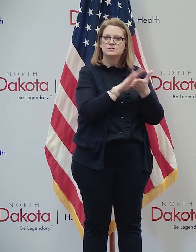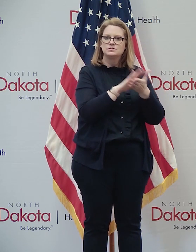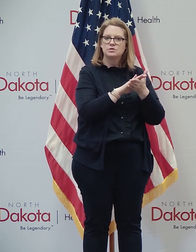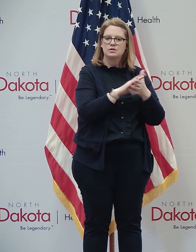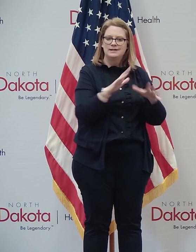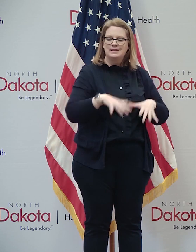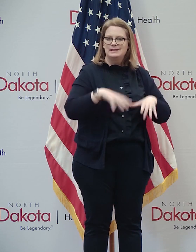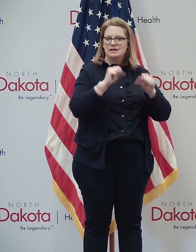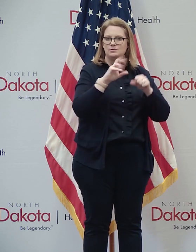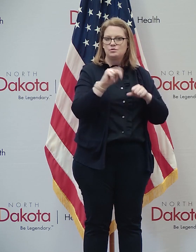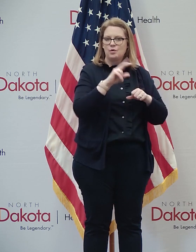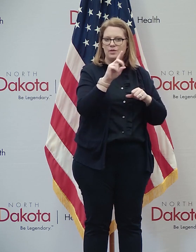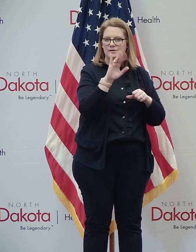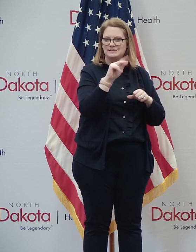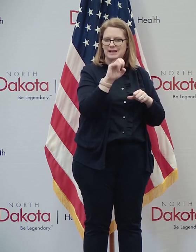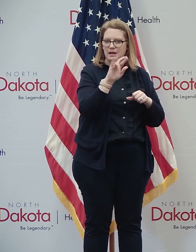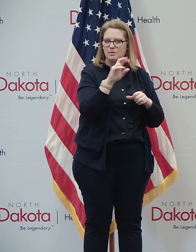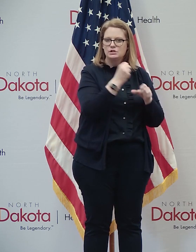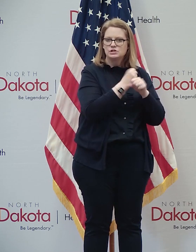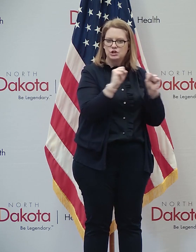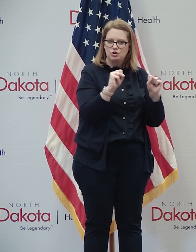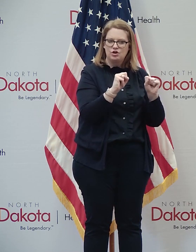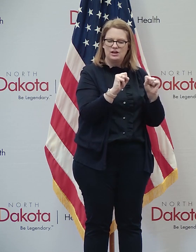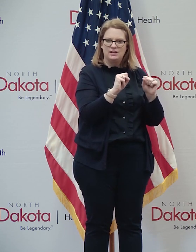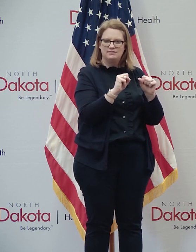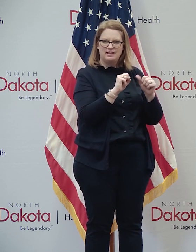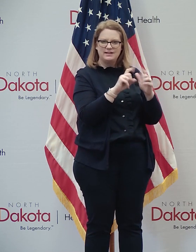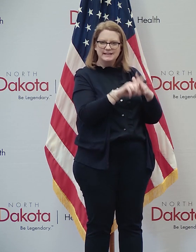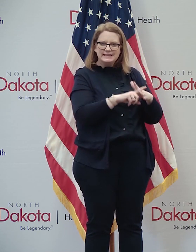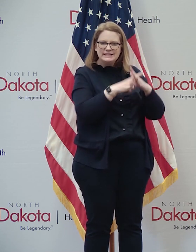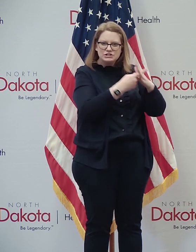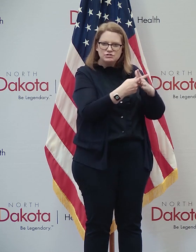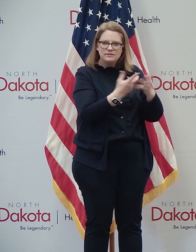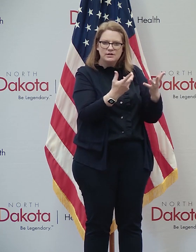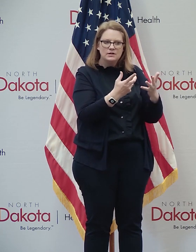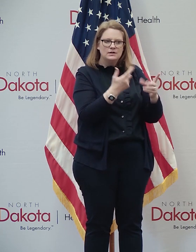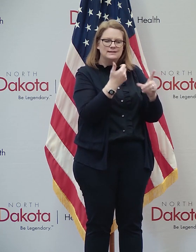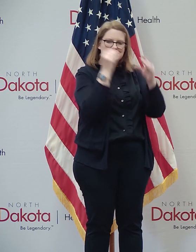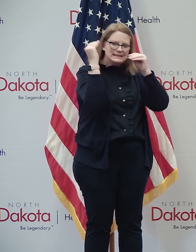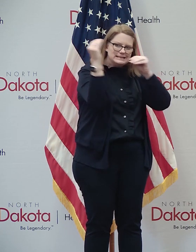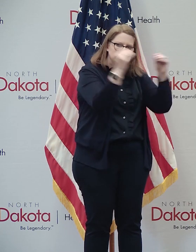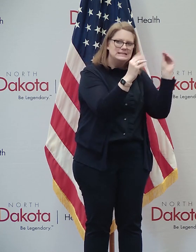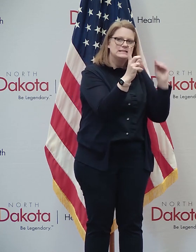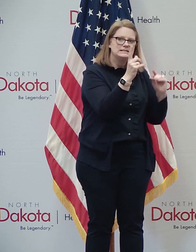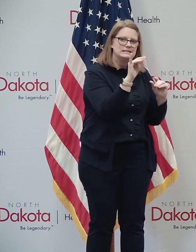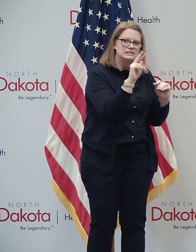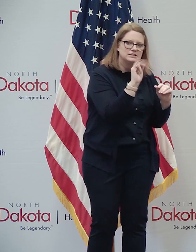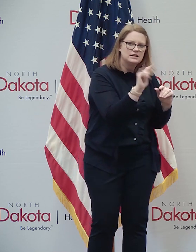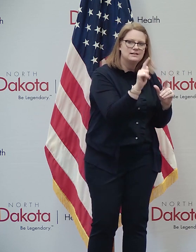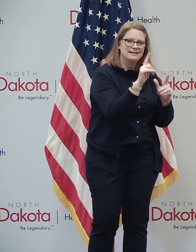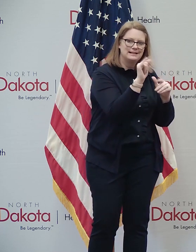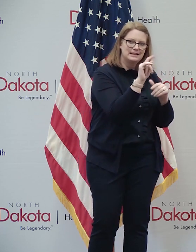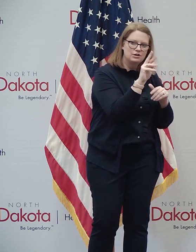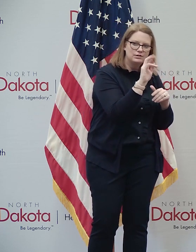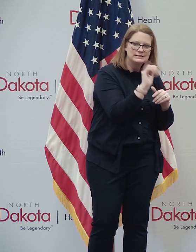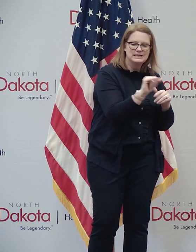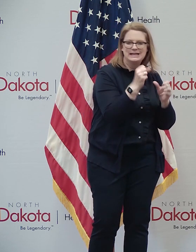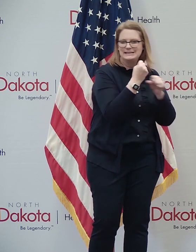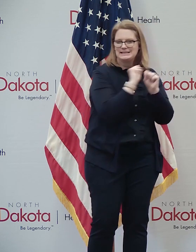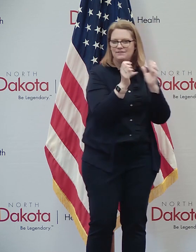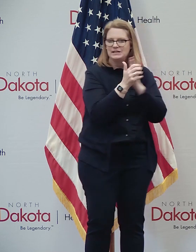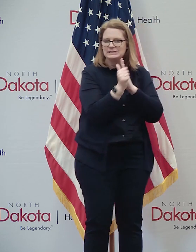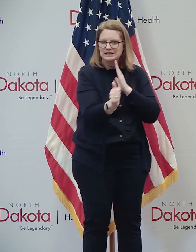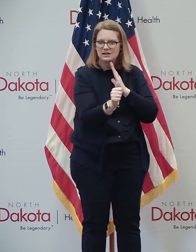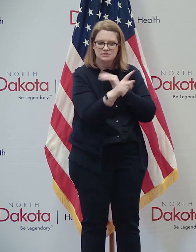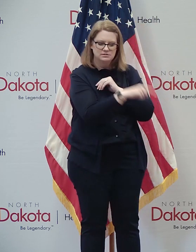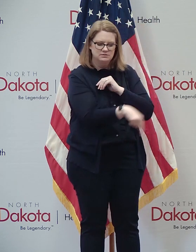awarded, welcomed into the inaugural class of President Trump's Cybersecurity Education Award honorees. So